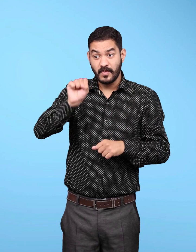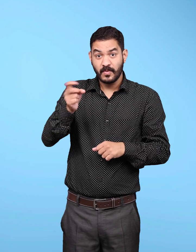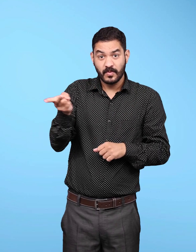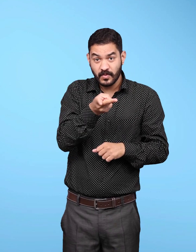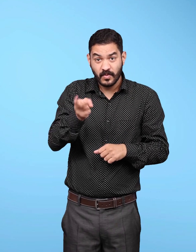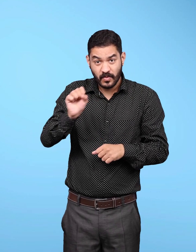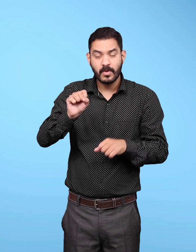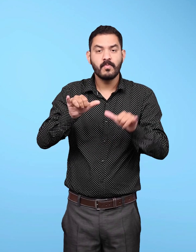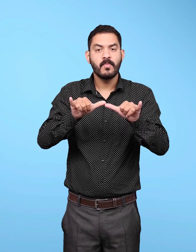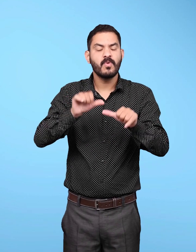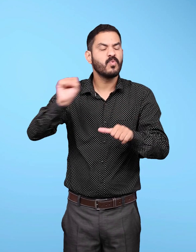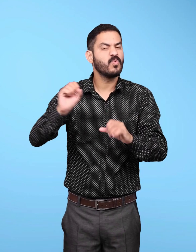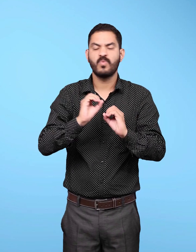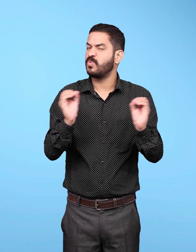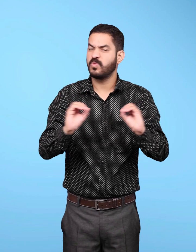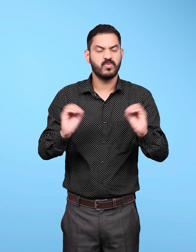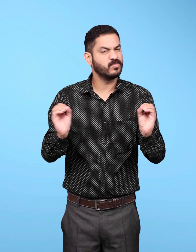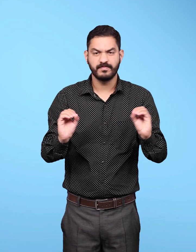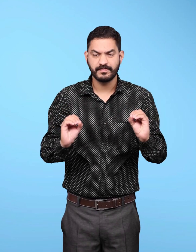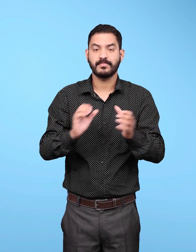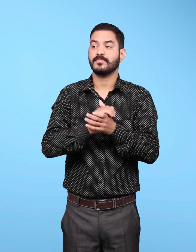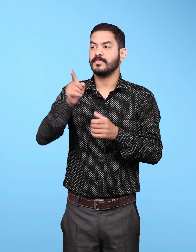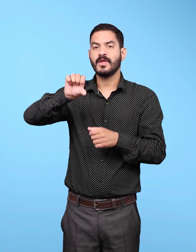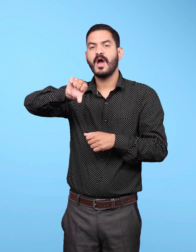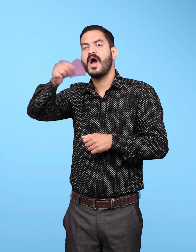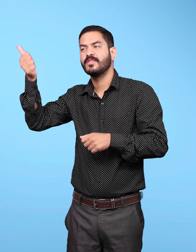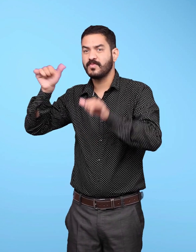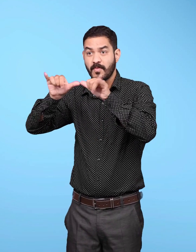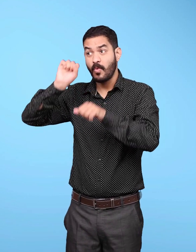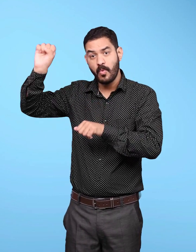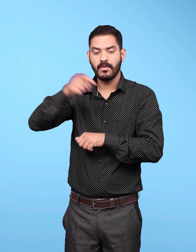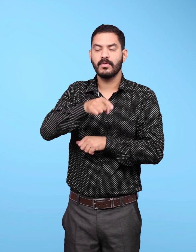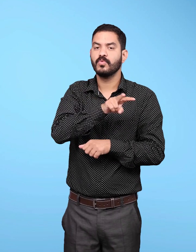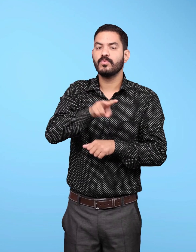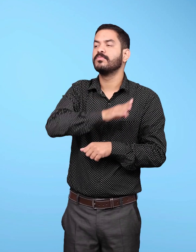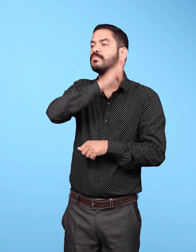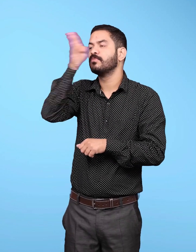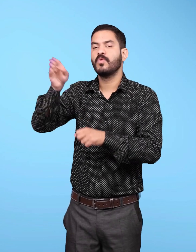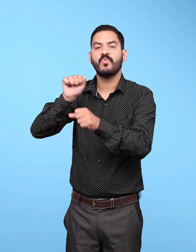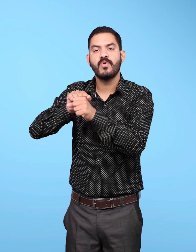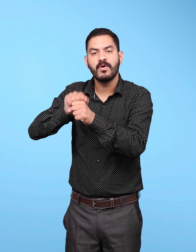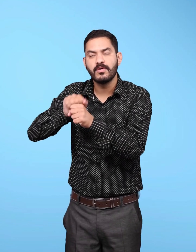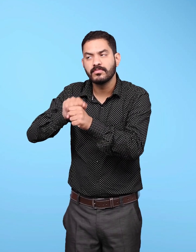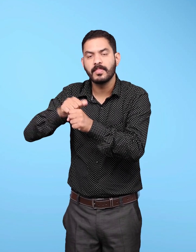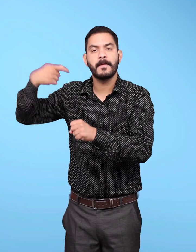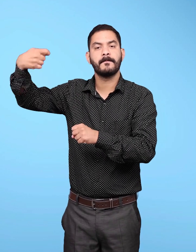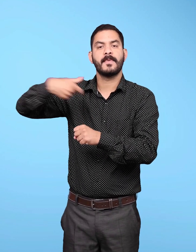who did not own land and had to earn a living working on the fields owned